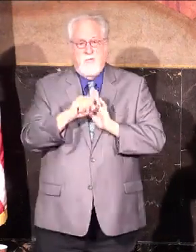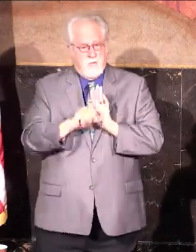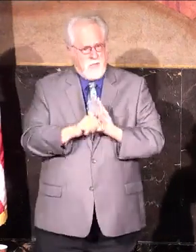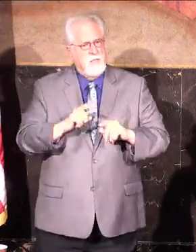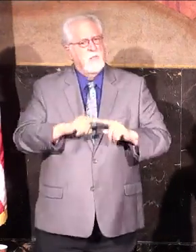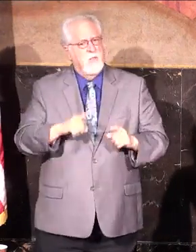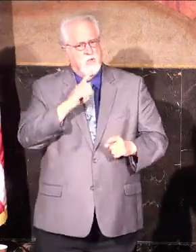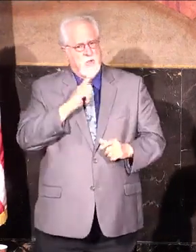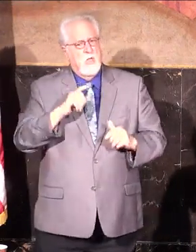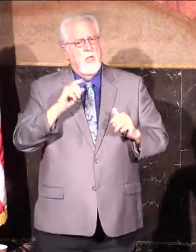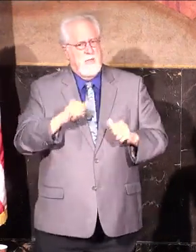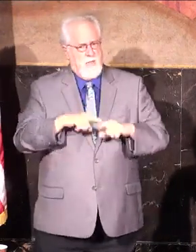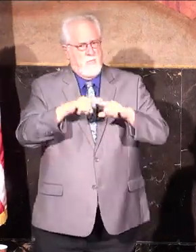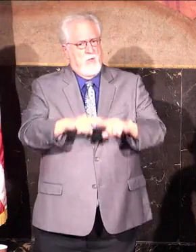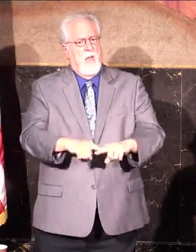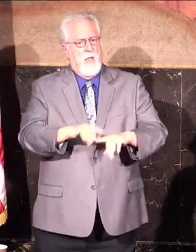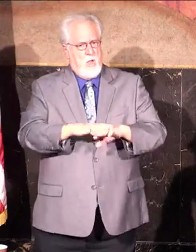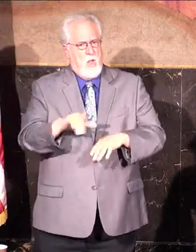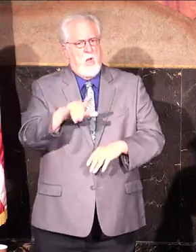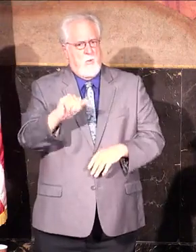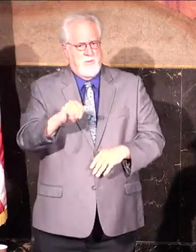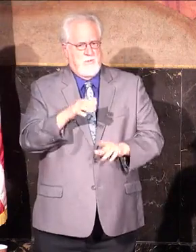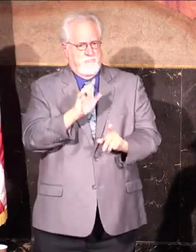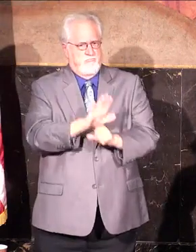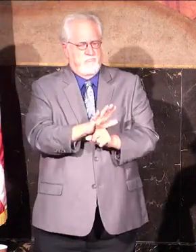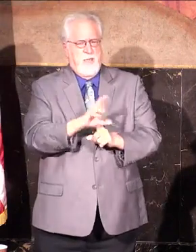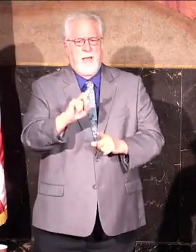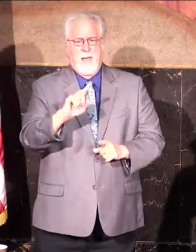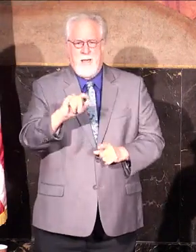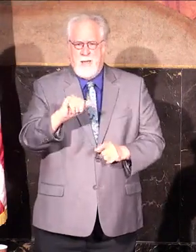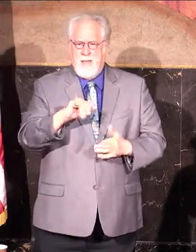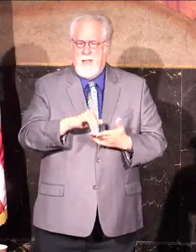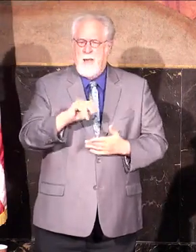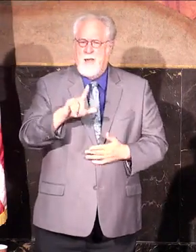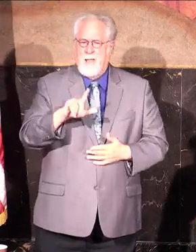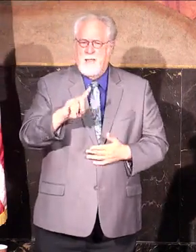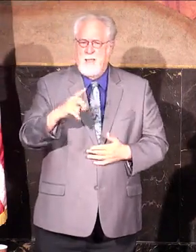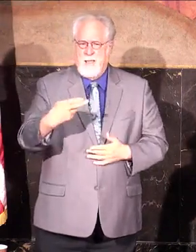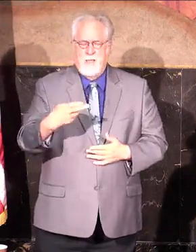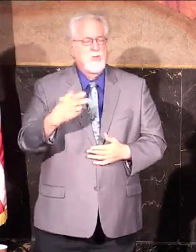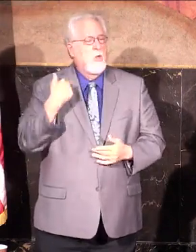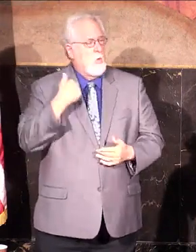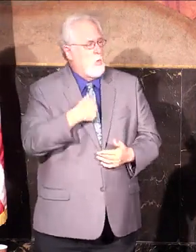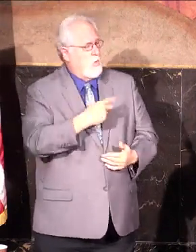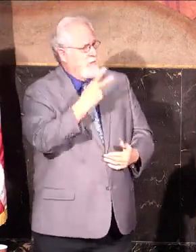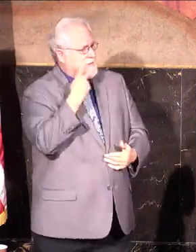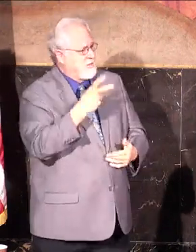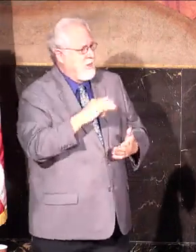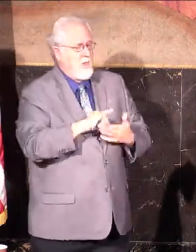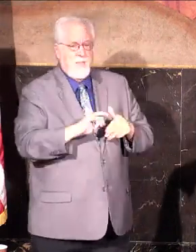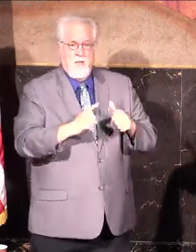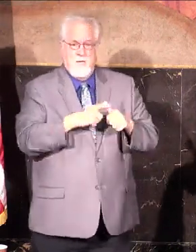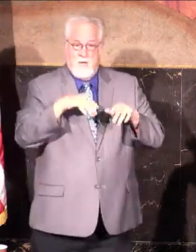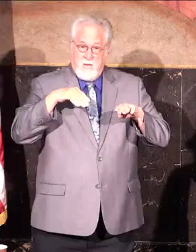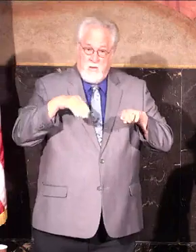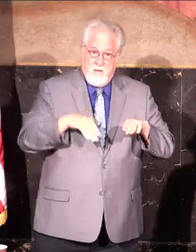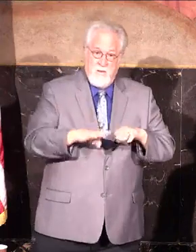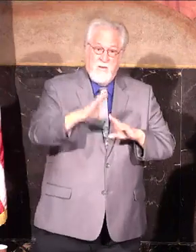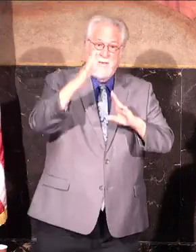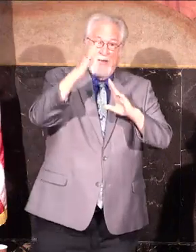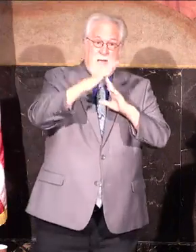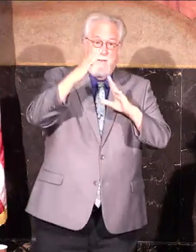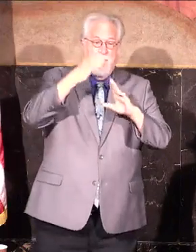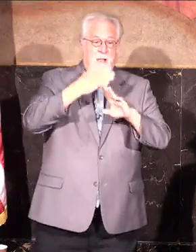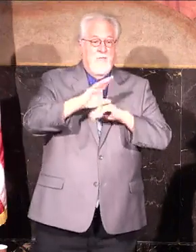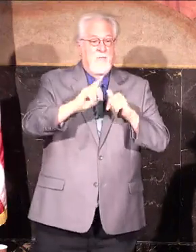we certainly can rely on the data that we have here at LDH. And indeed, we saw that initial peak that right after